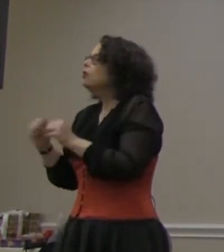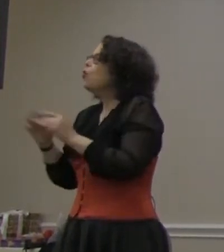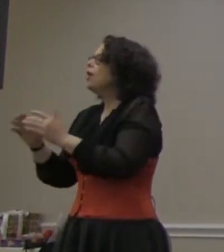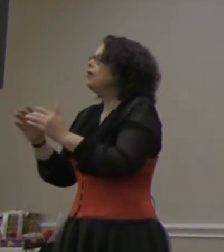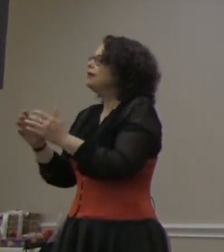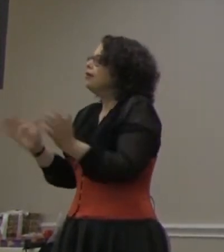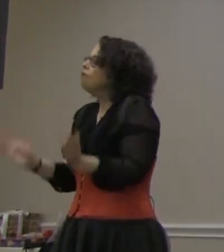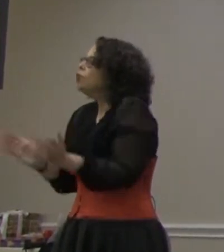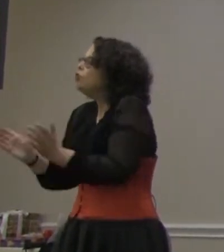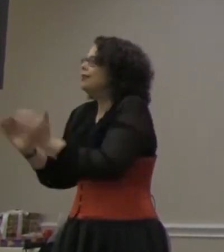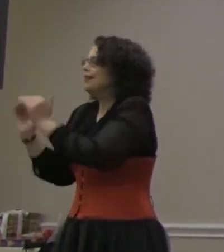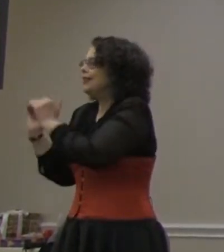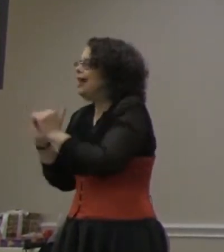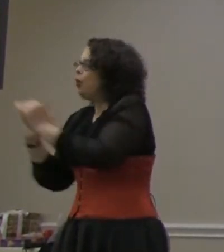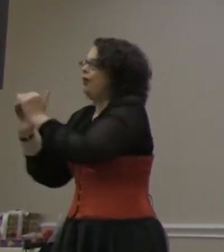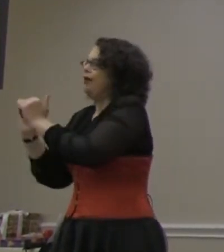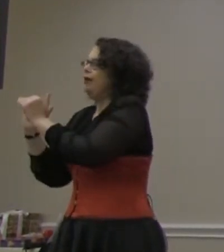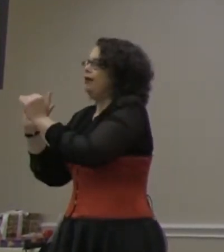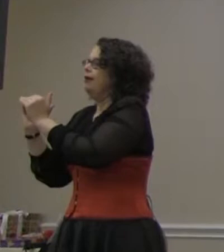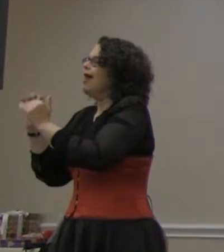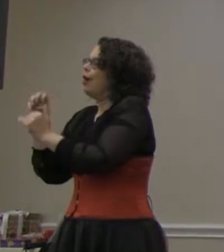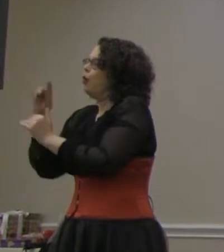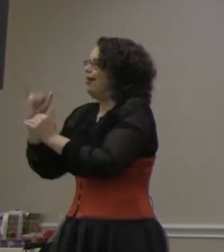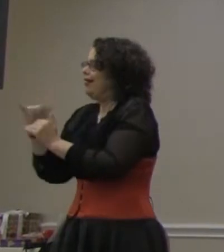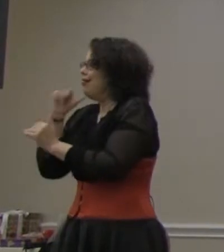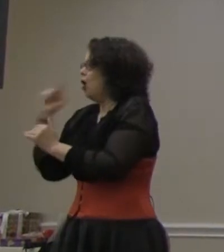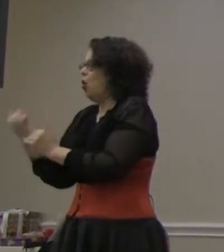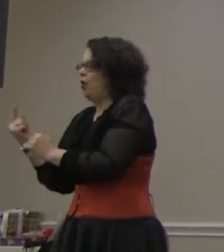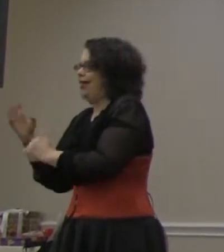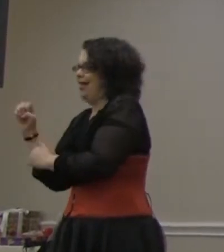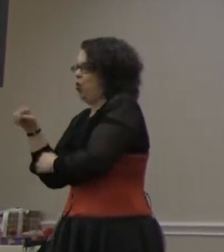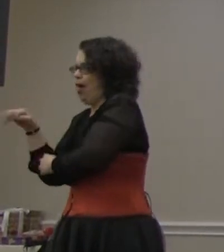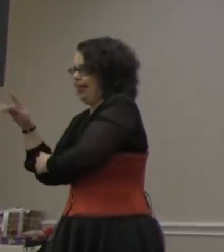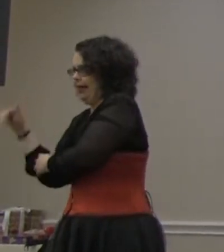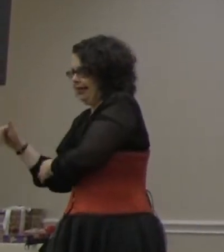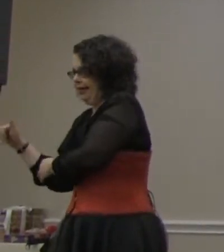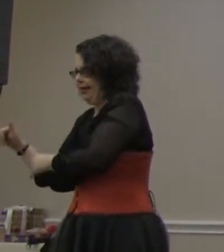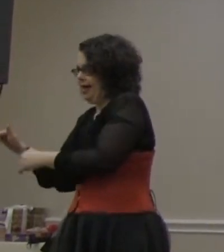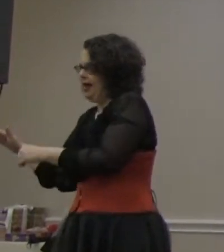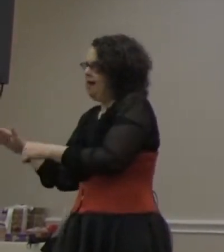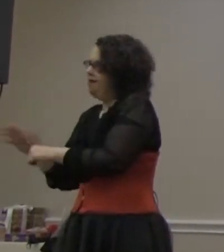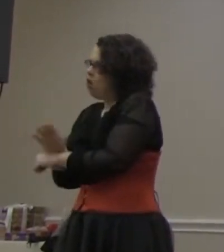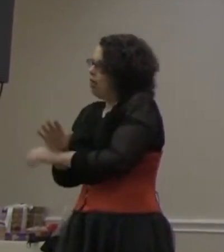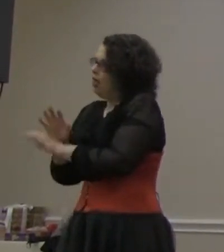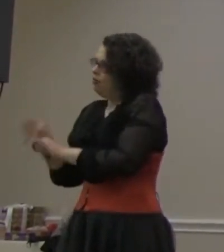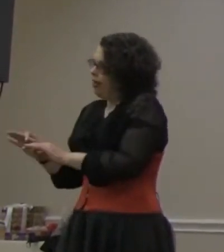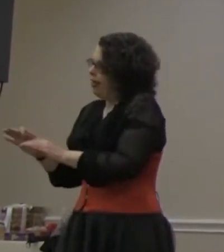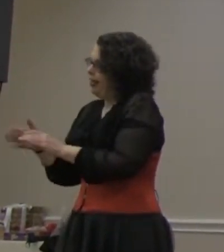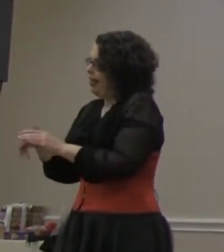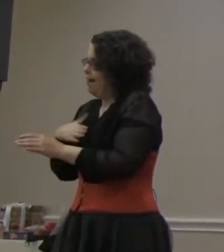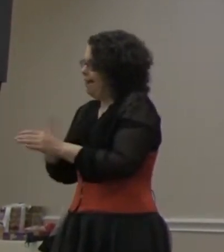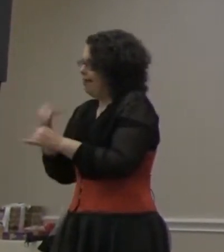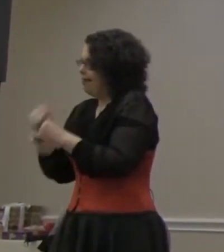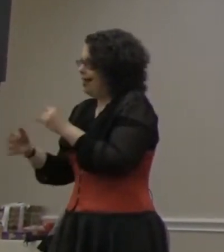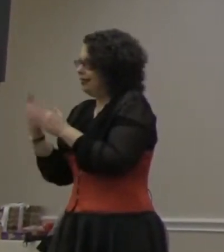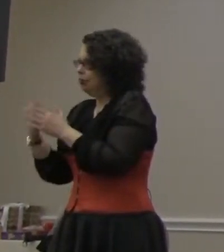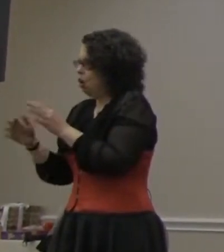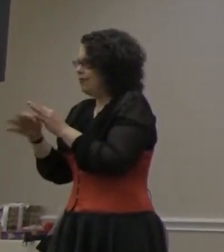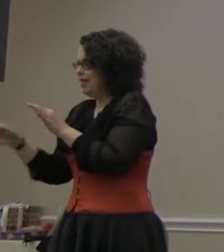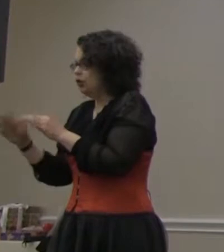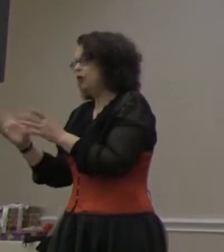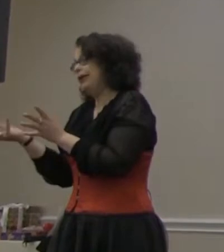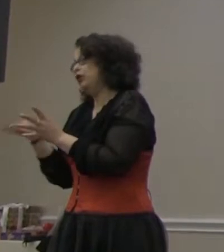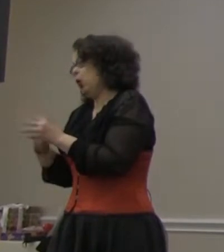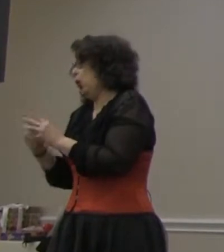equity, not just equality. And I fully and freely admit the last part of that sentence could be its own